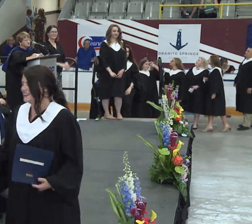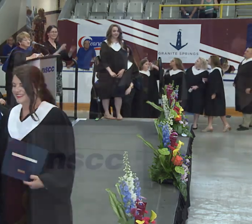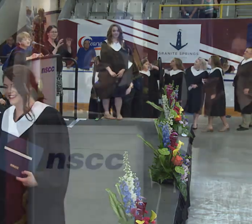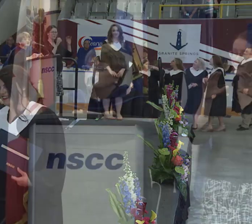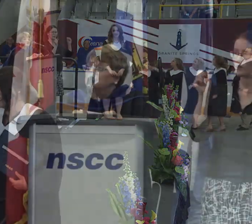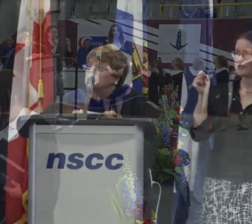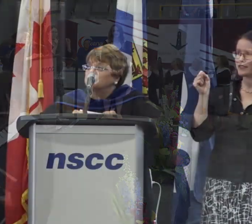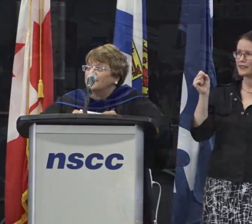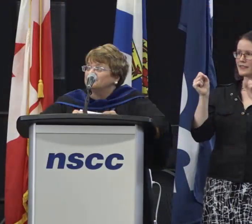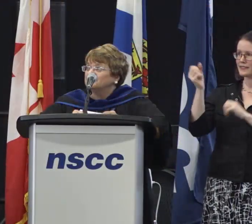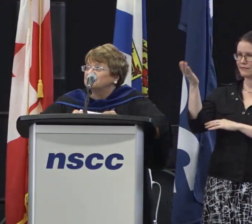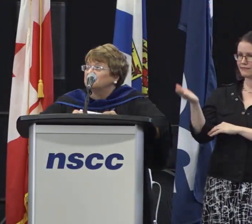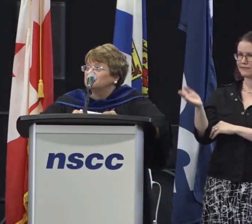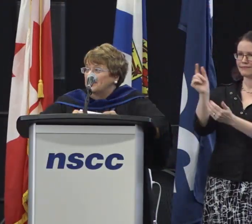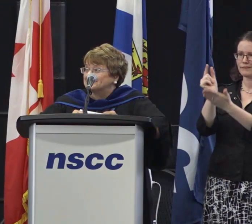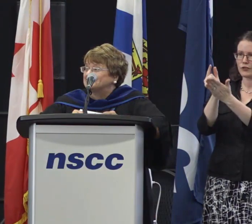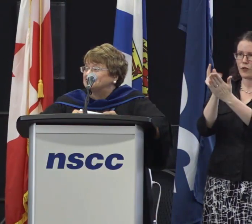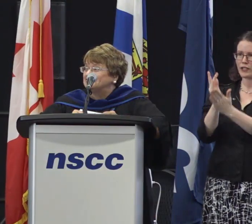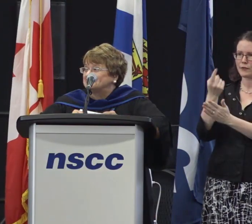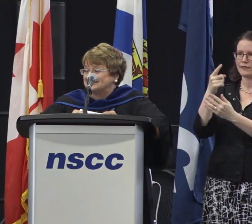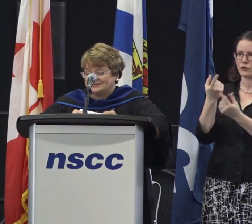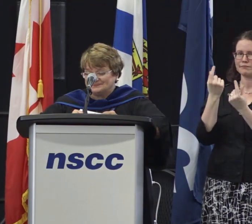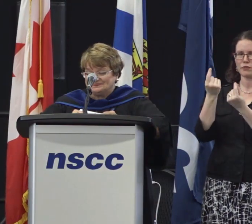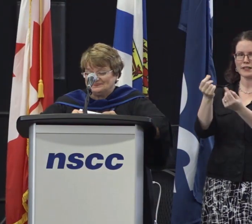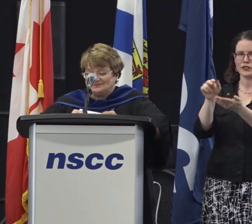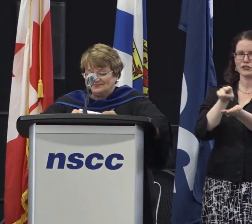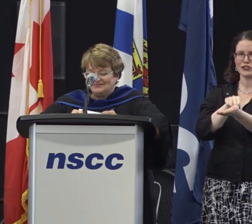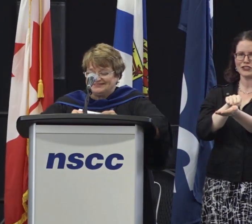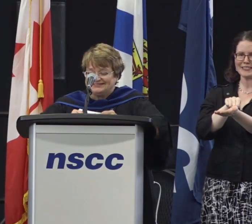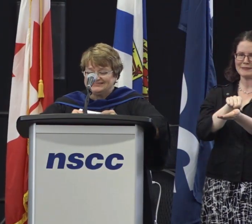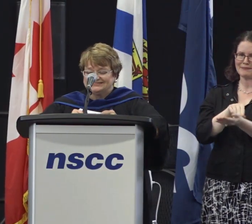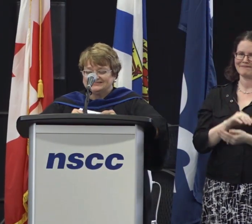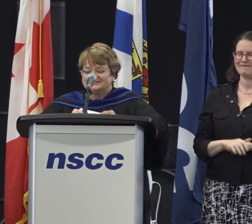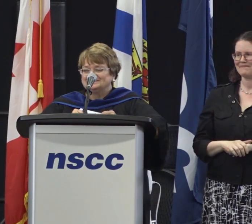Mr. President, the graduates of practical nursing.